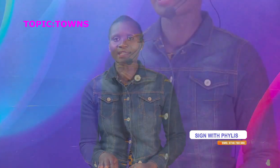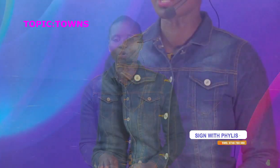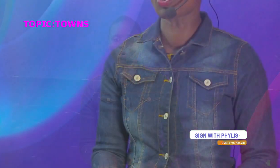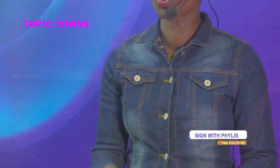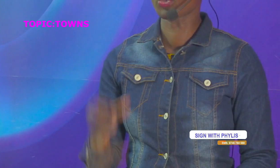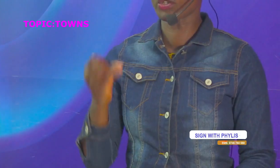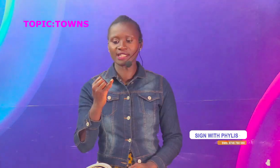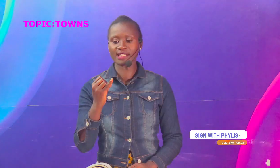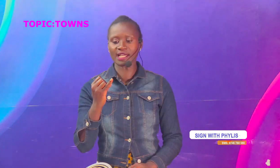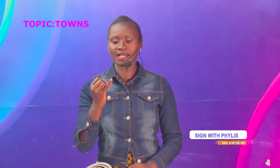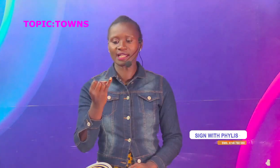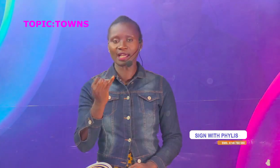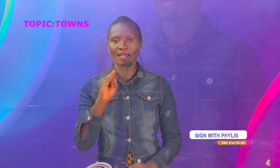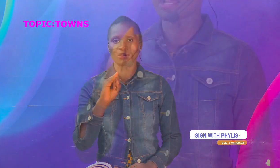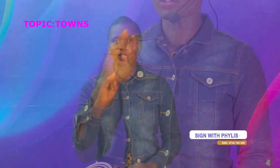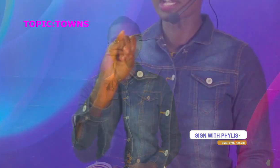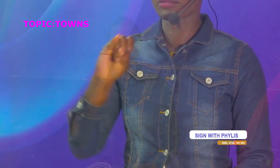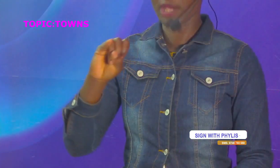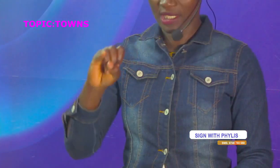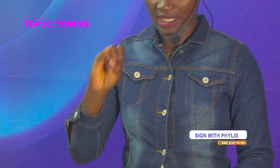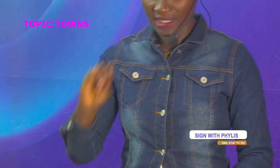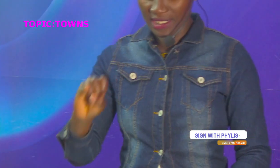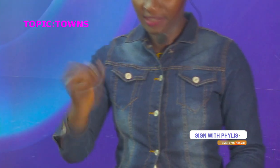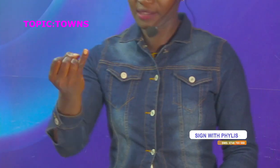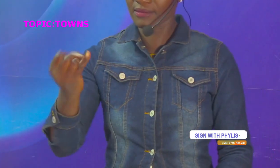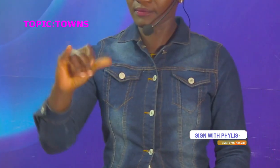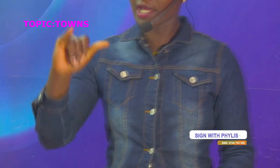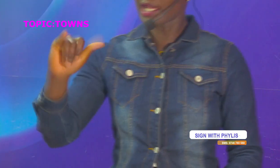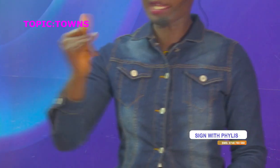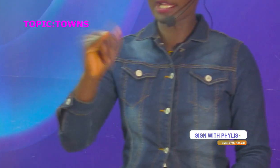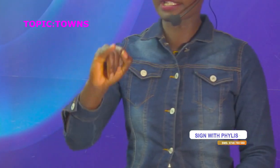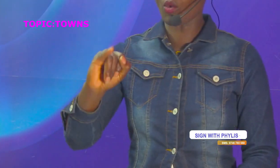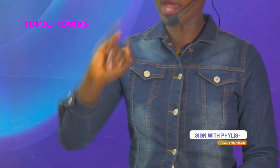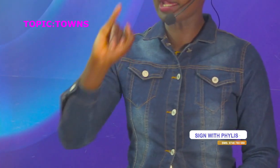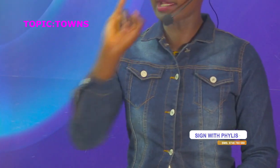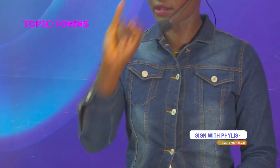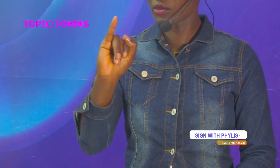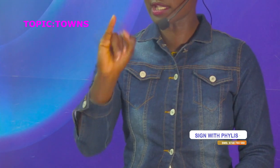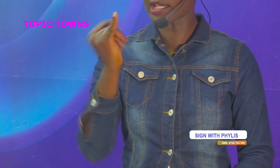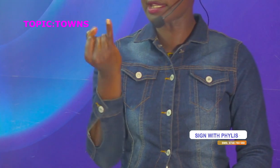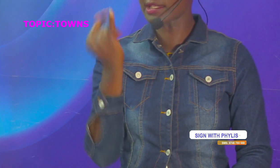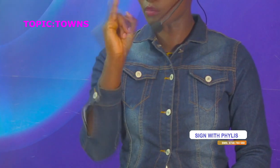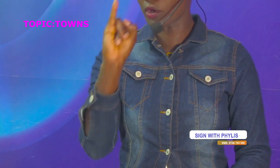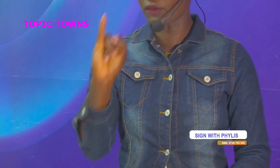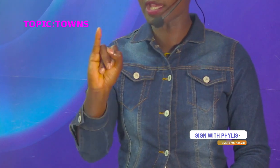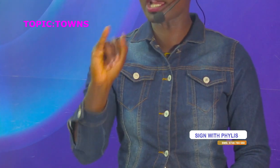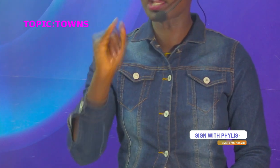Nakuru. So this is you just make it like this, like a letter Y, using this small finger. You